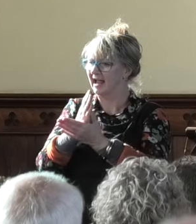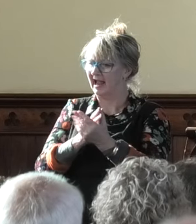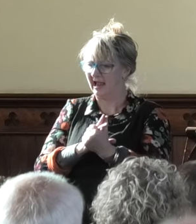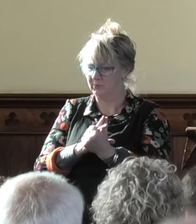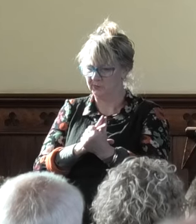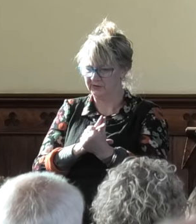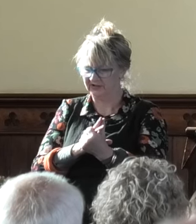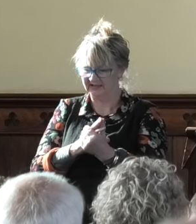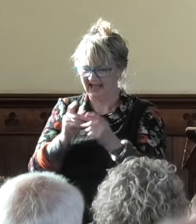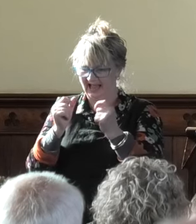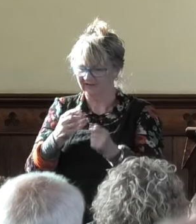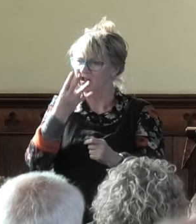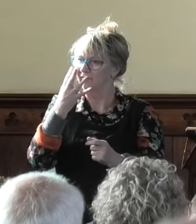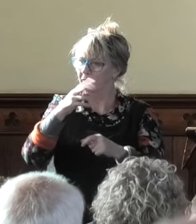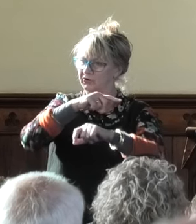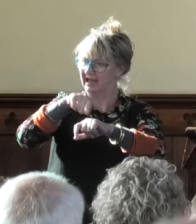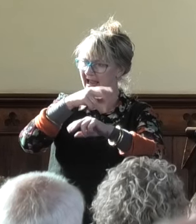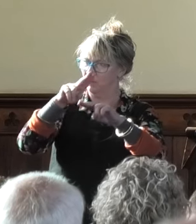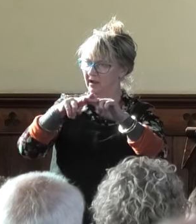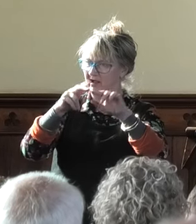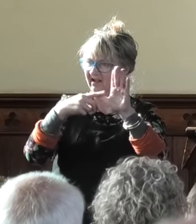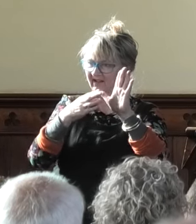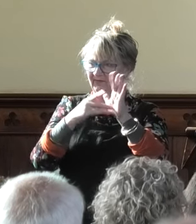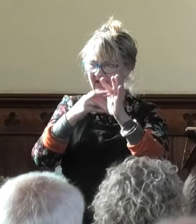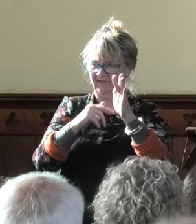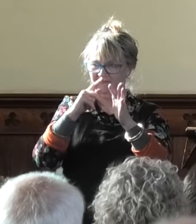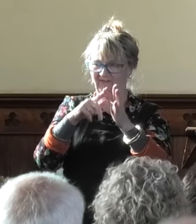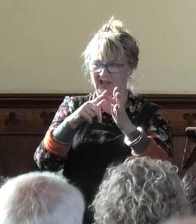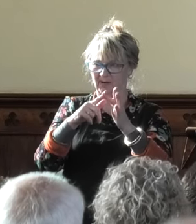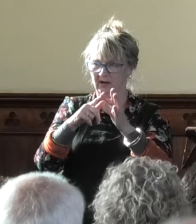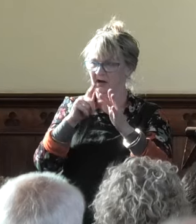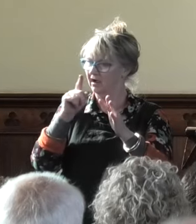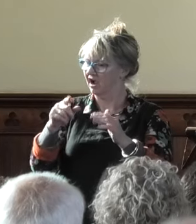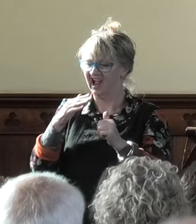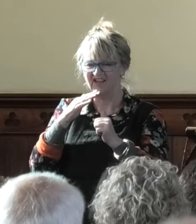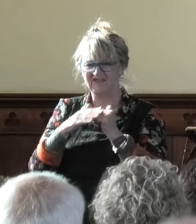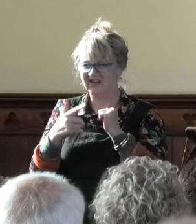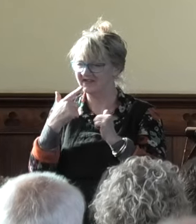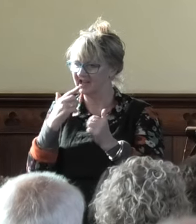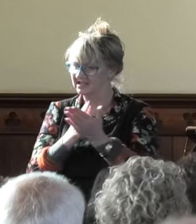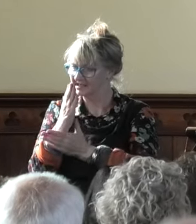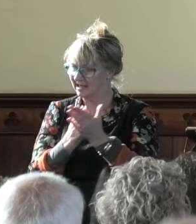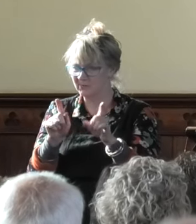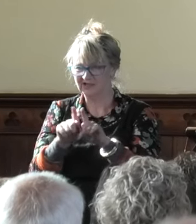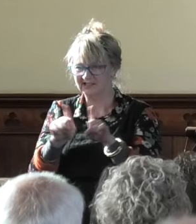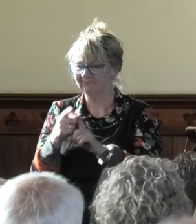shorter version of the 40-hour famine. She says, peanut butter sandwiches have never tasted so good again.